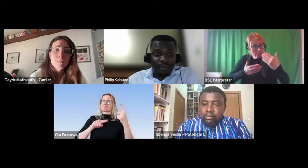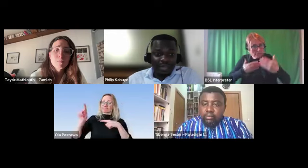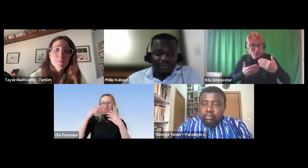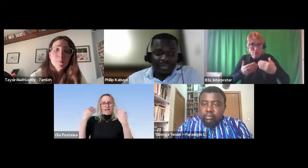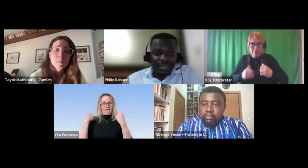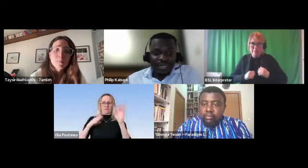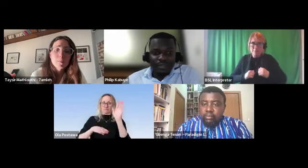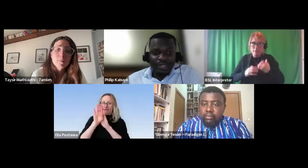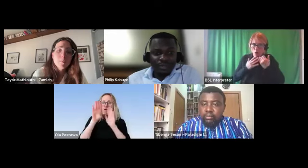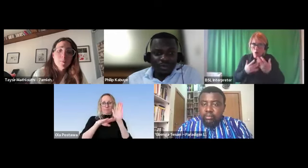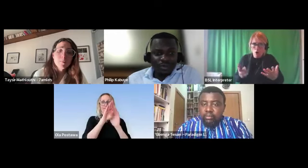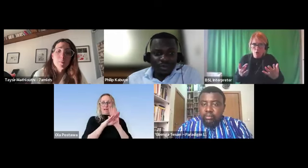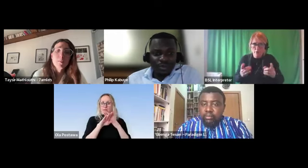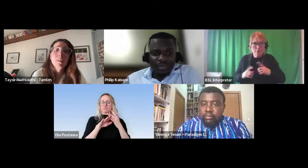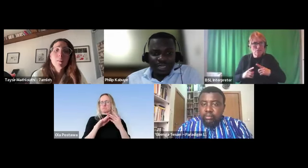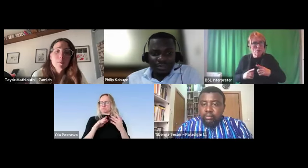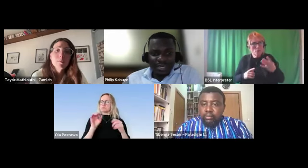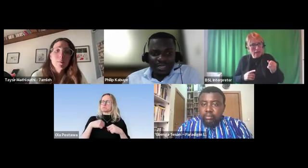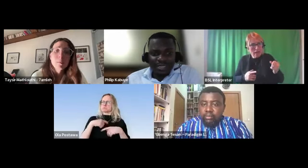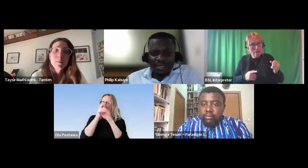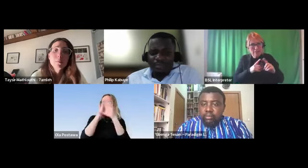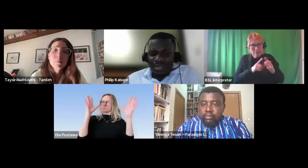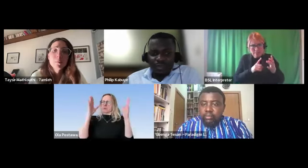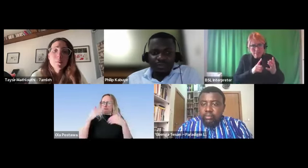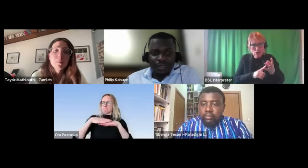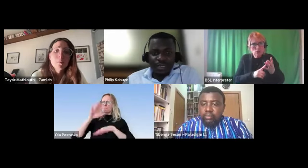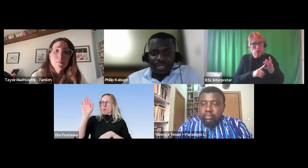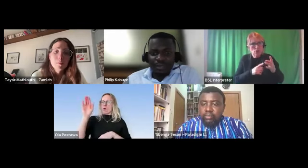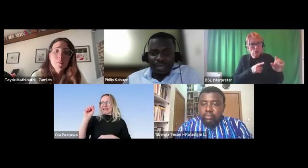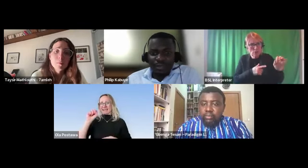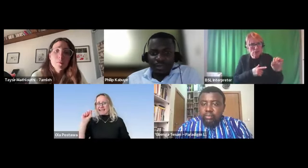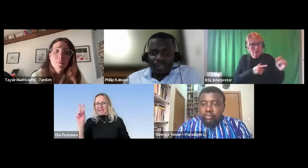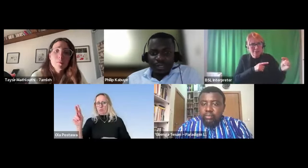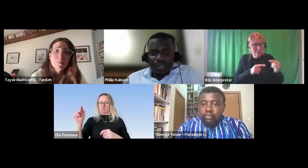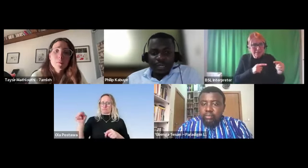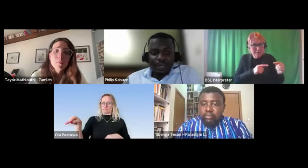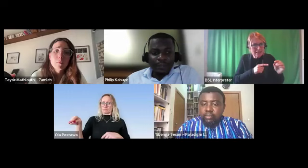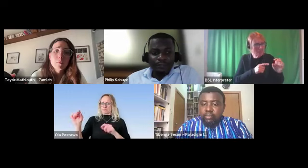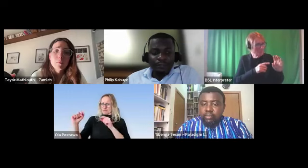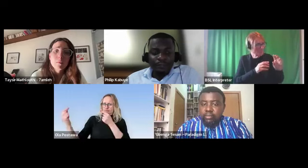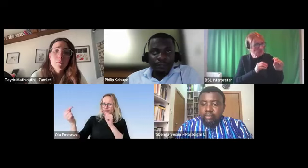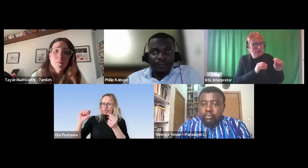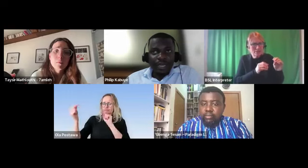That's why we have the EU chat control law being debated. It's been on for a long time now.